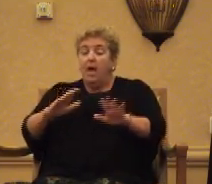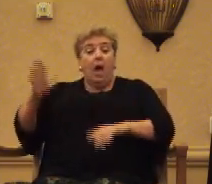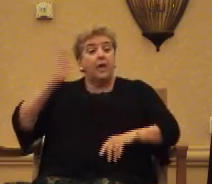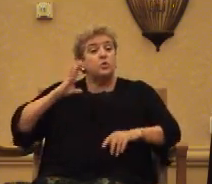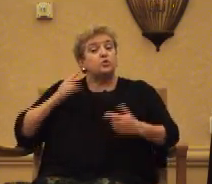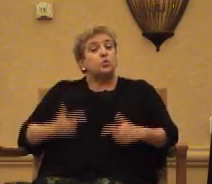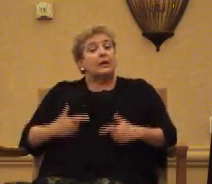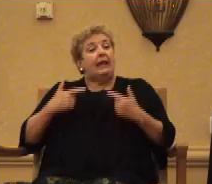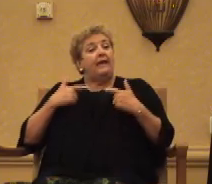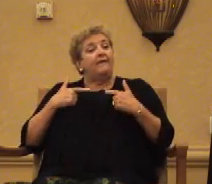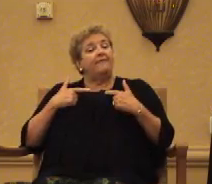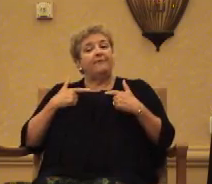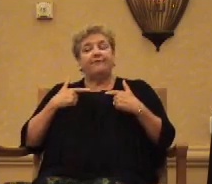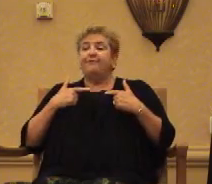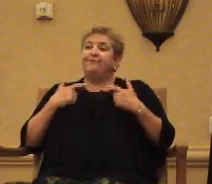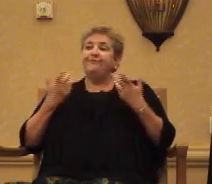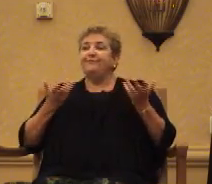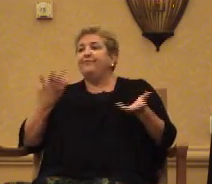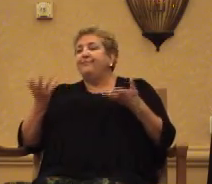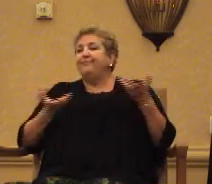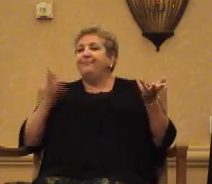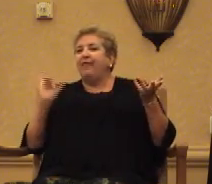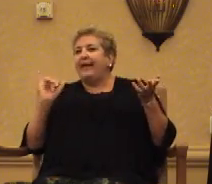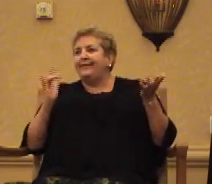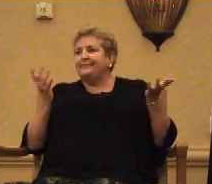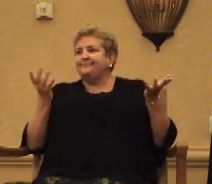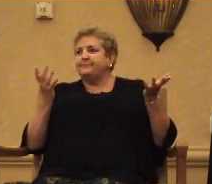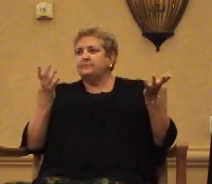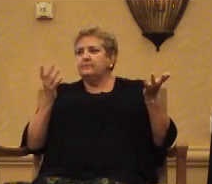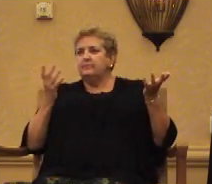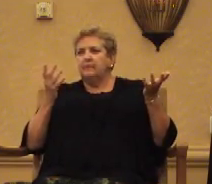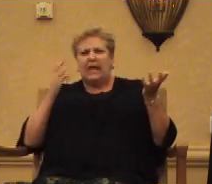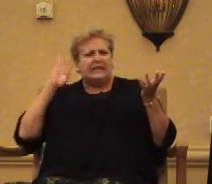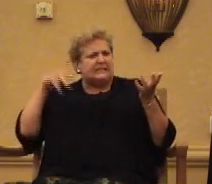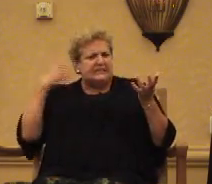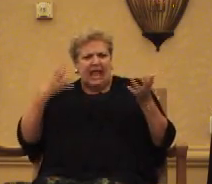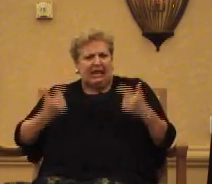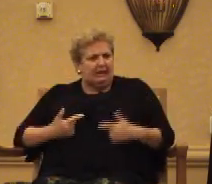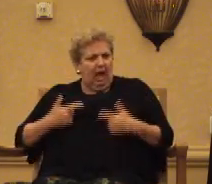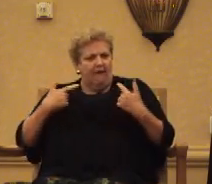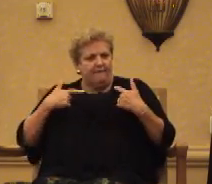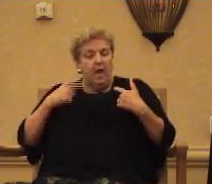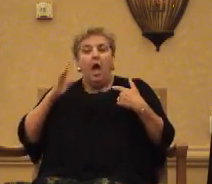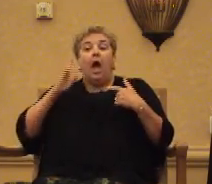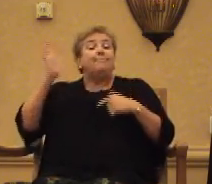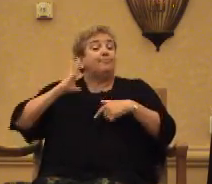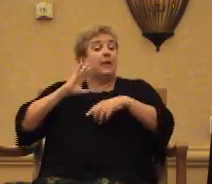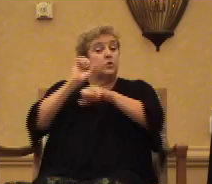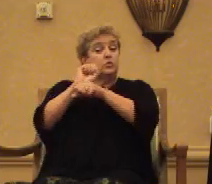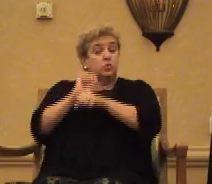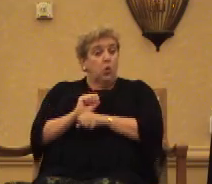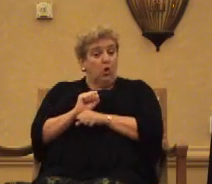I used to live a lifestyle that was insane. I used to work in this